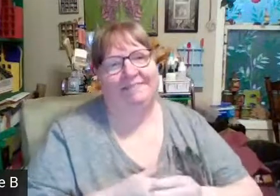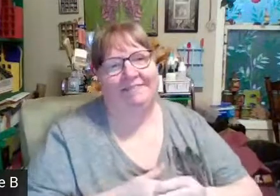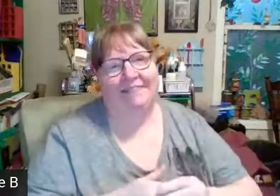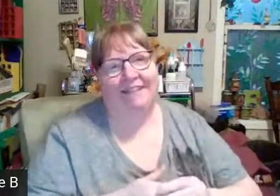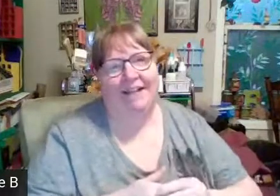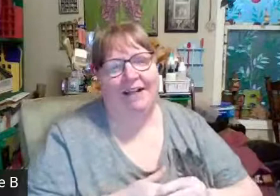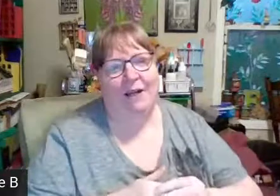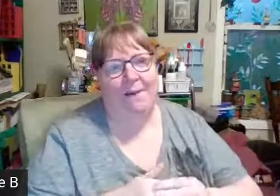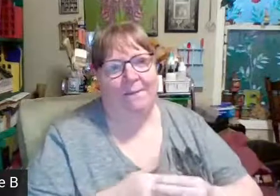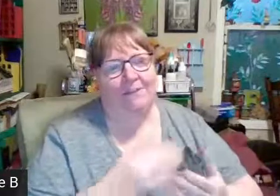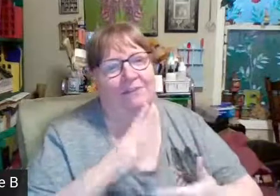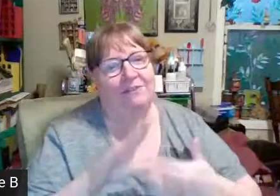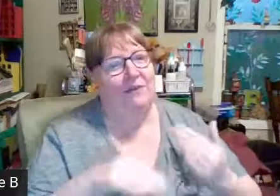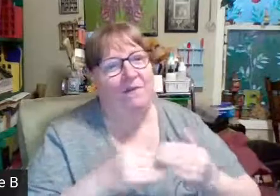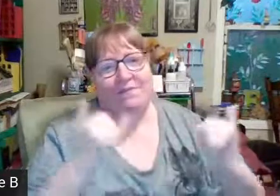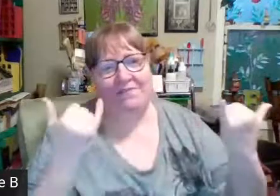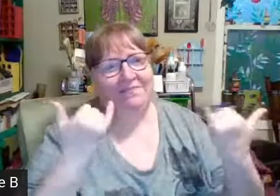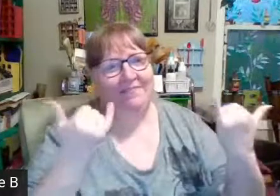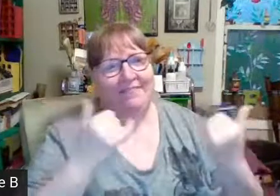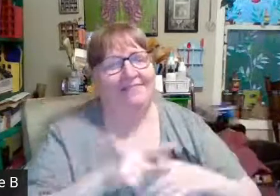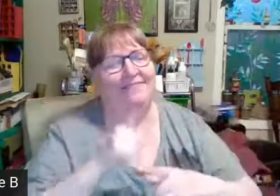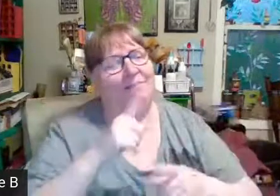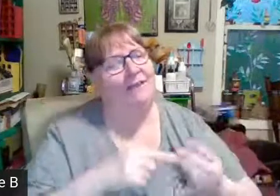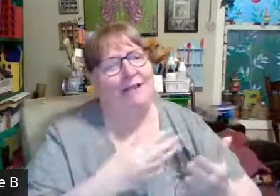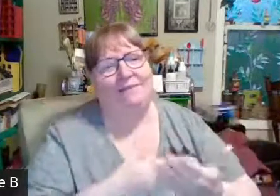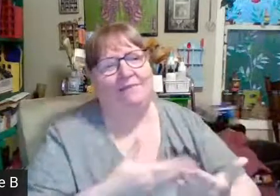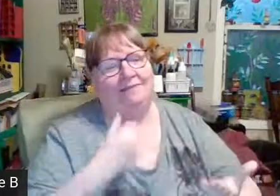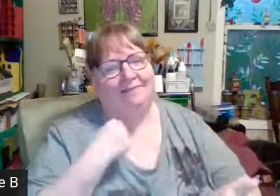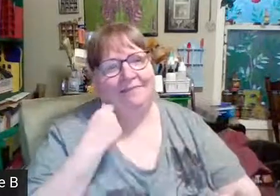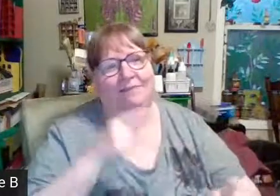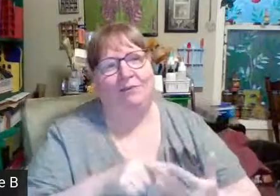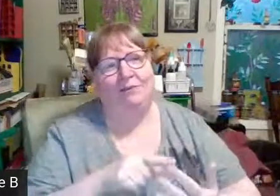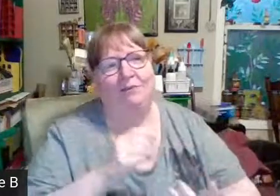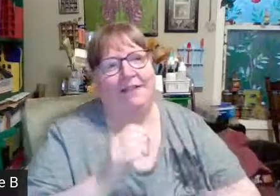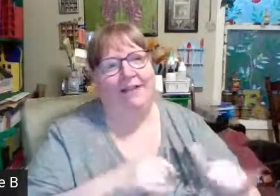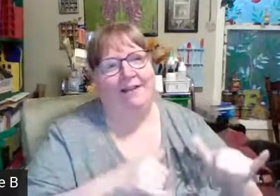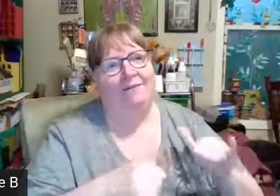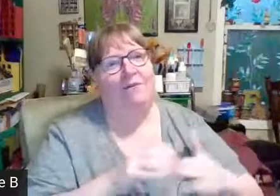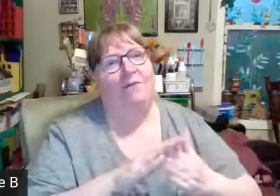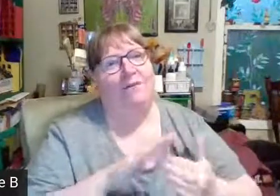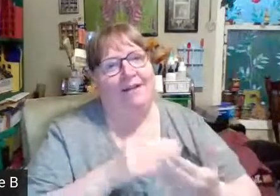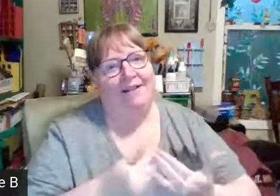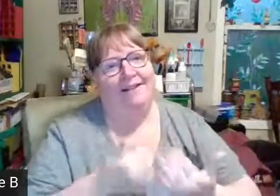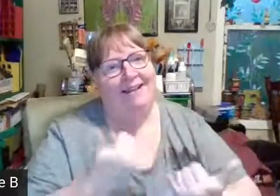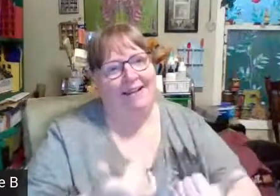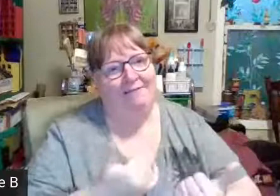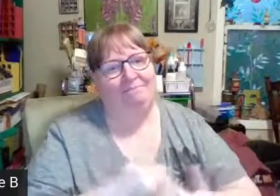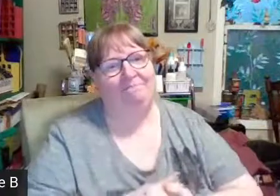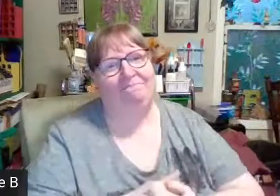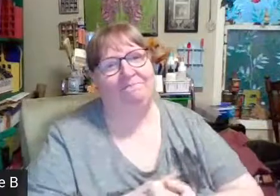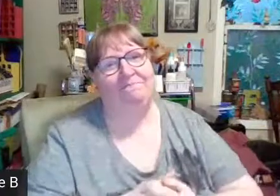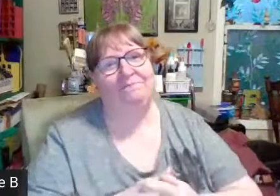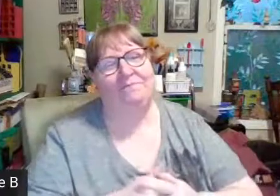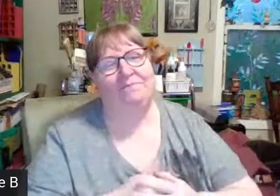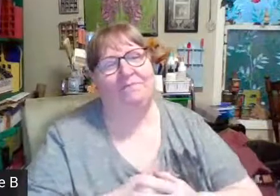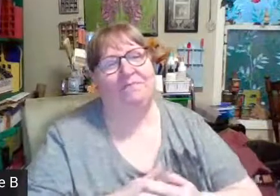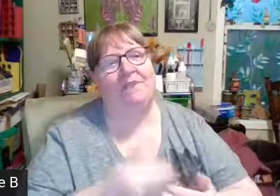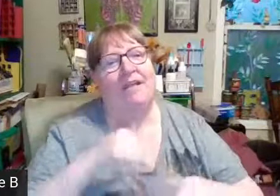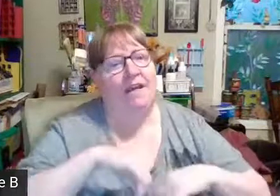that for a month and a half or so, you know? And so anyway, back to how to use the wish list. I digress. I am